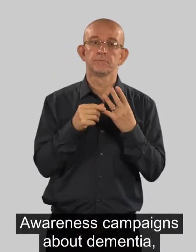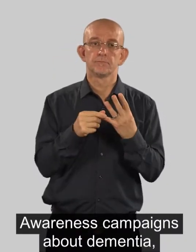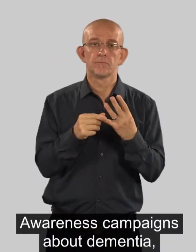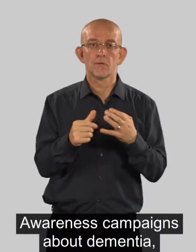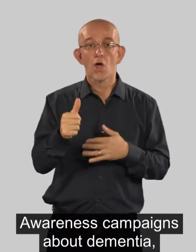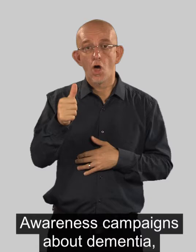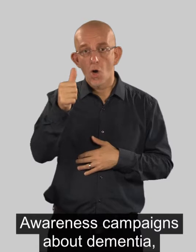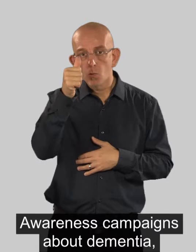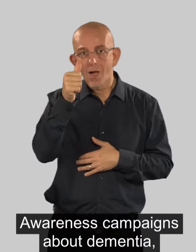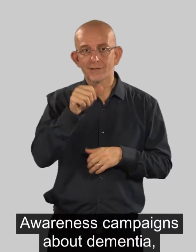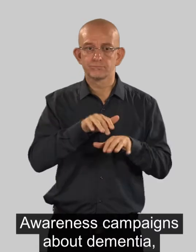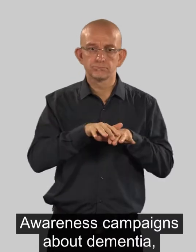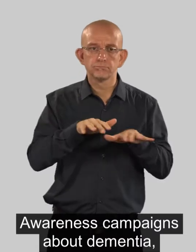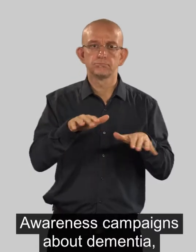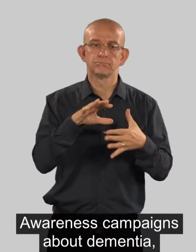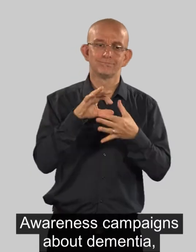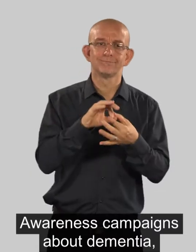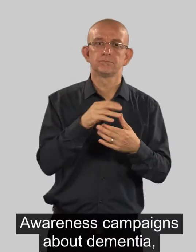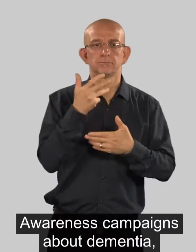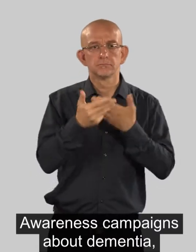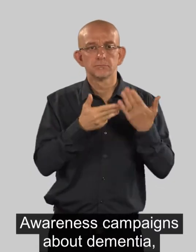awareness campaigns about dementia,